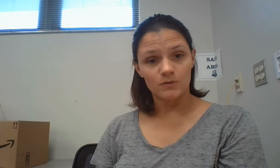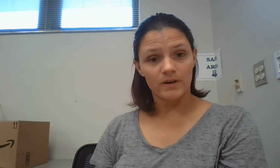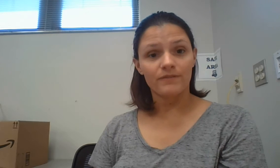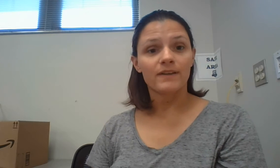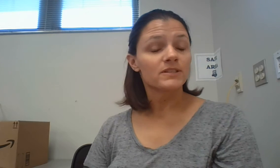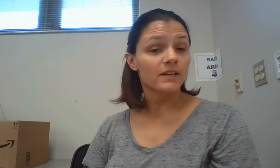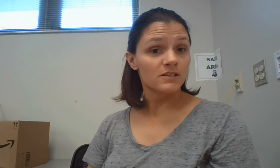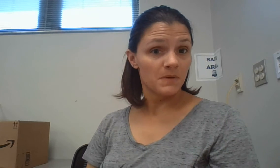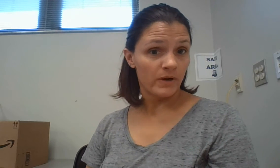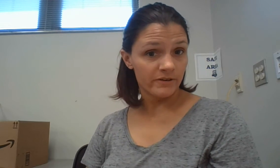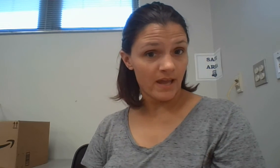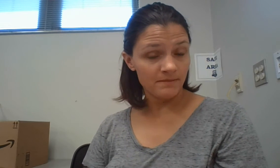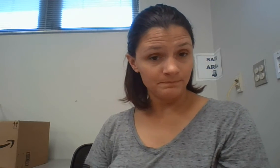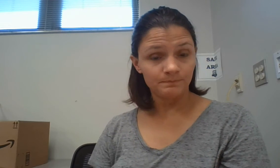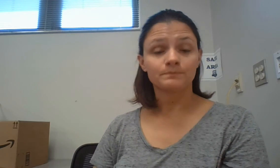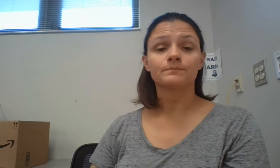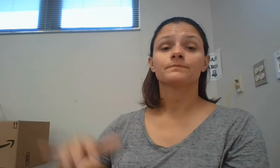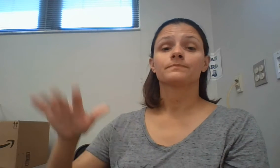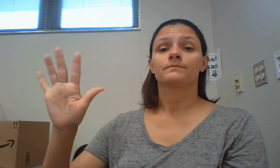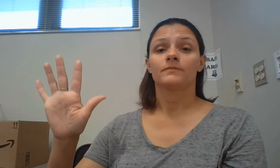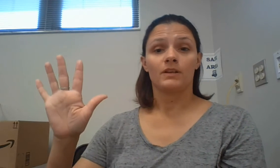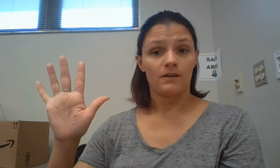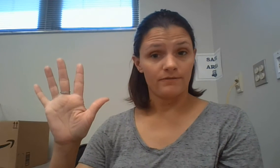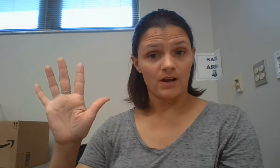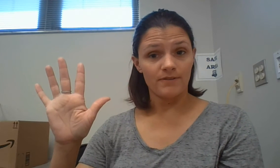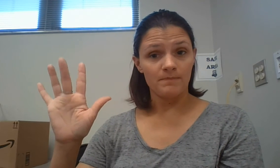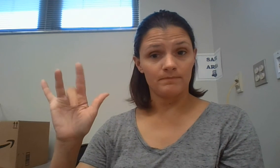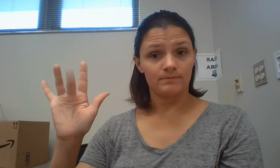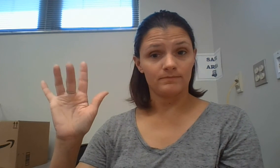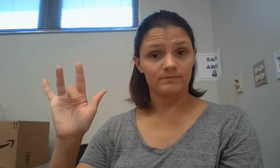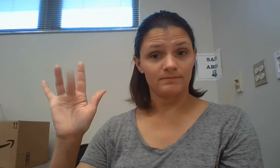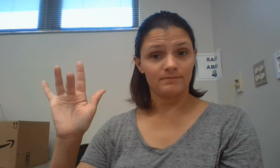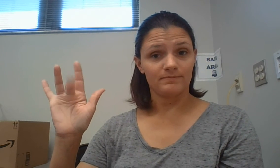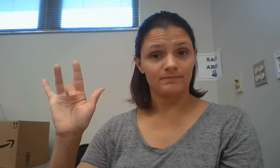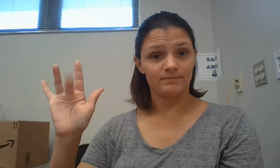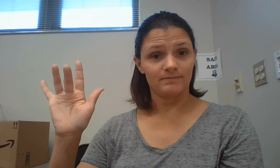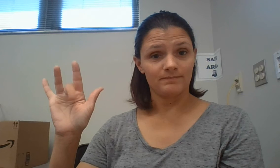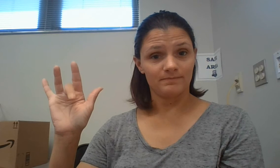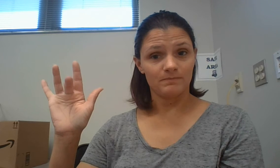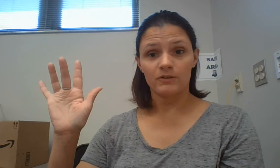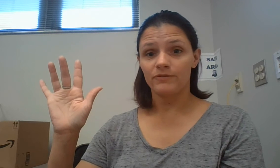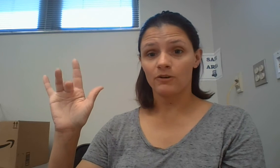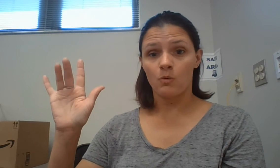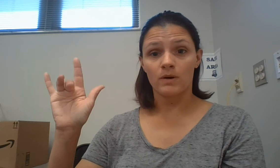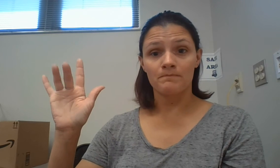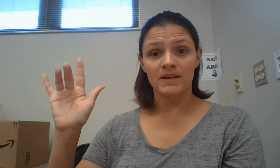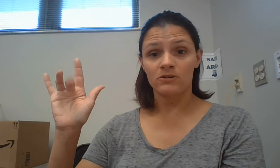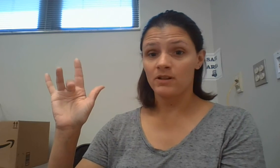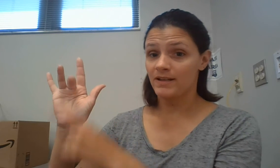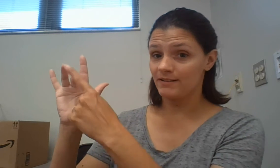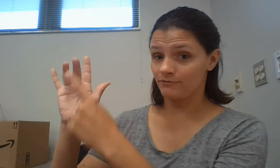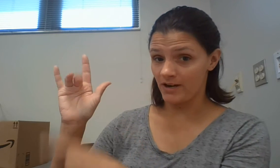25 decides to be weird again. 5 up. Middle finger or middle ring